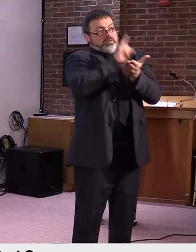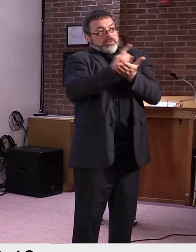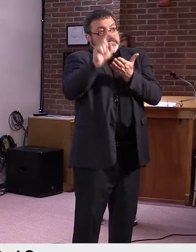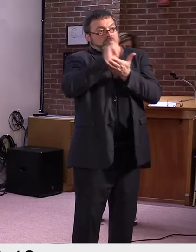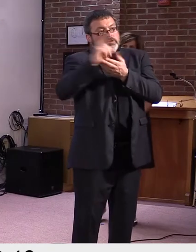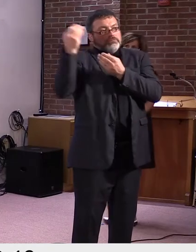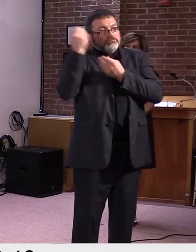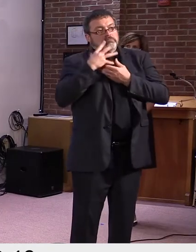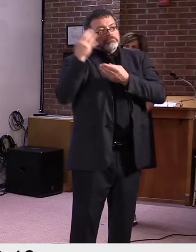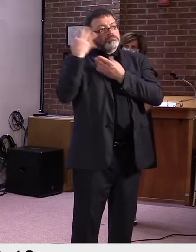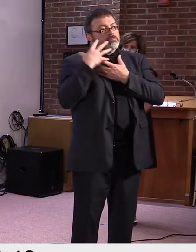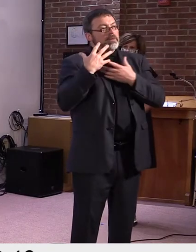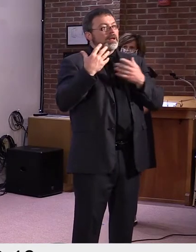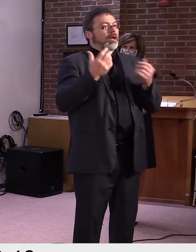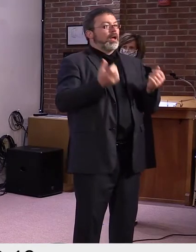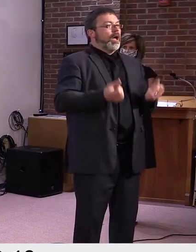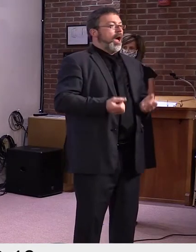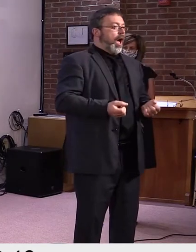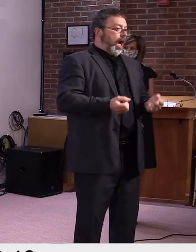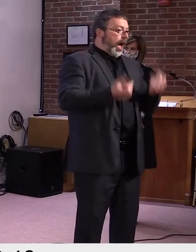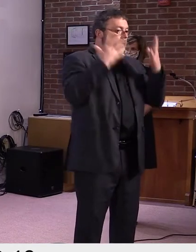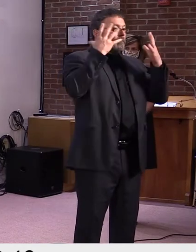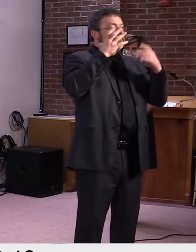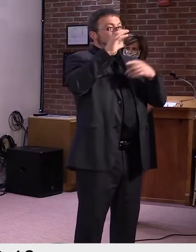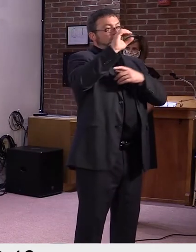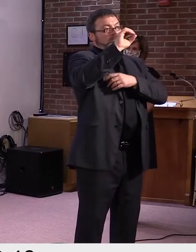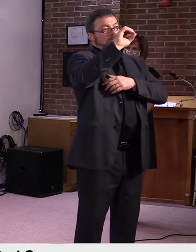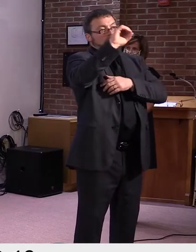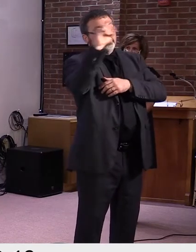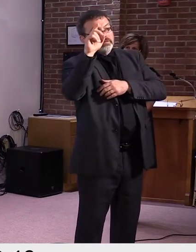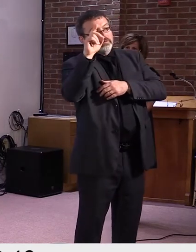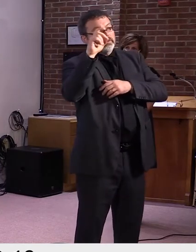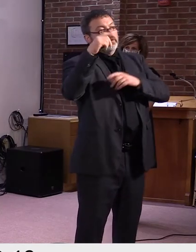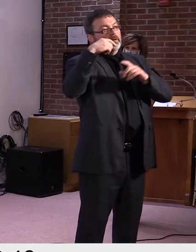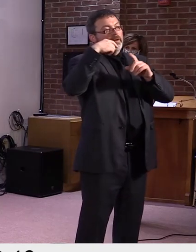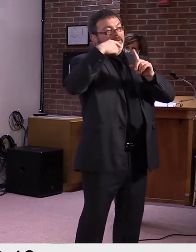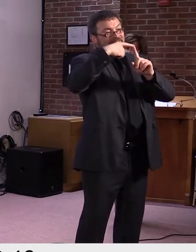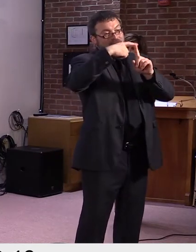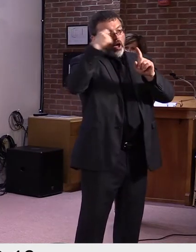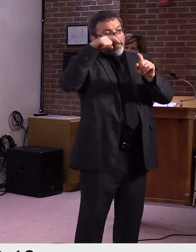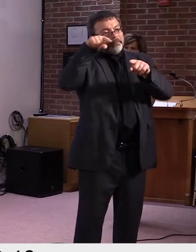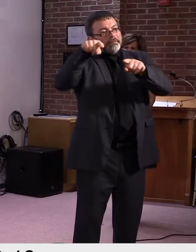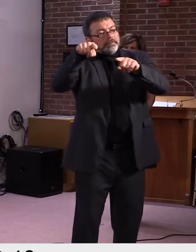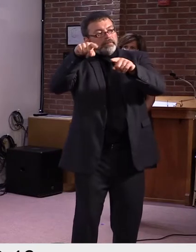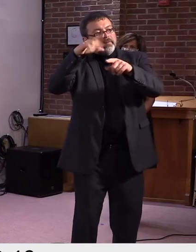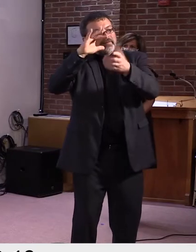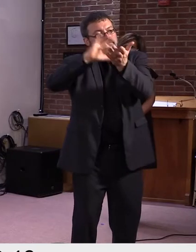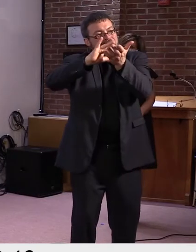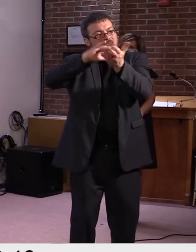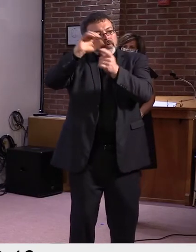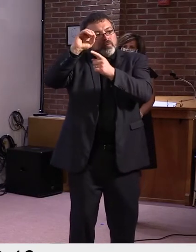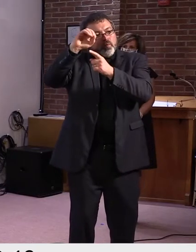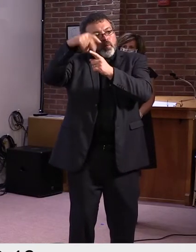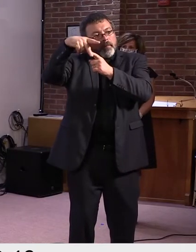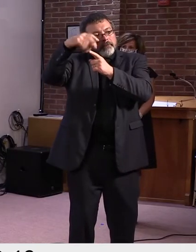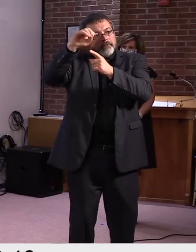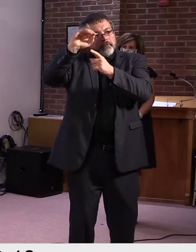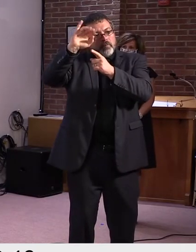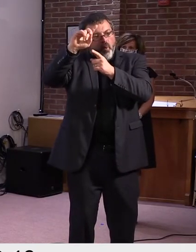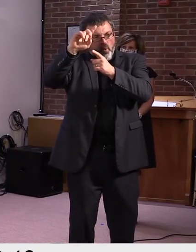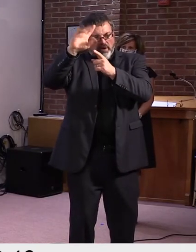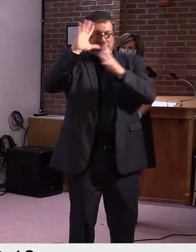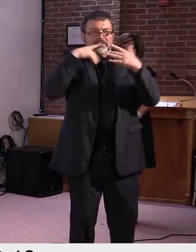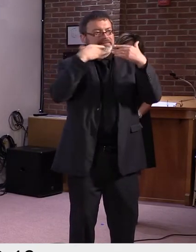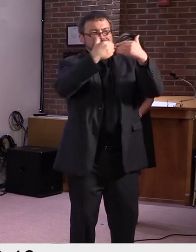ODs regarding opioids. And we saw a dramatic drop during the pandemic, an